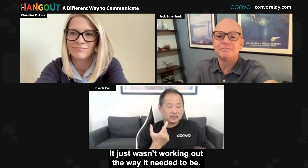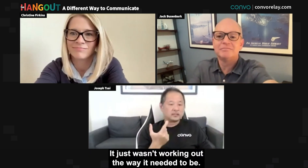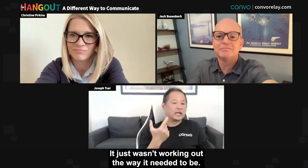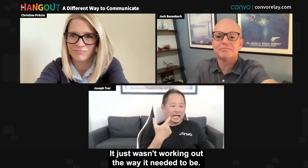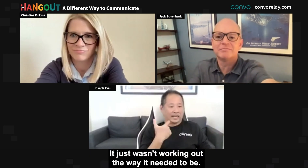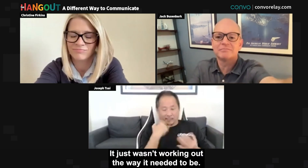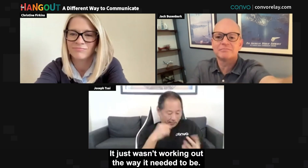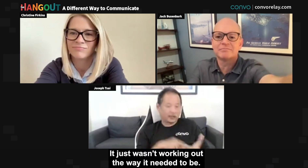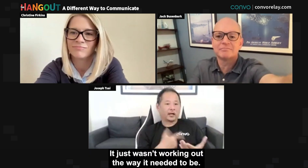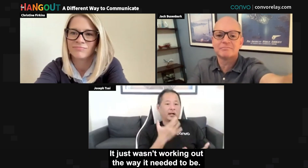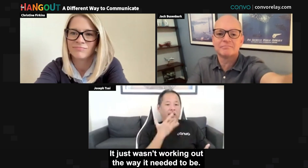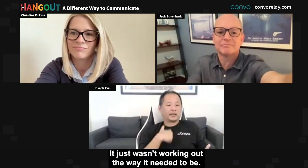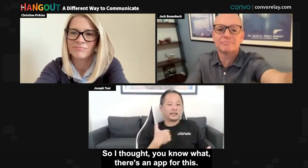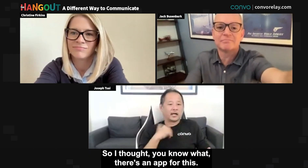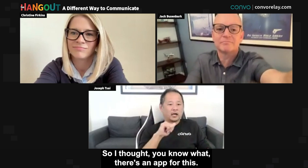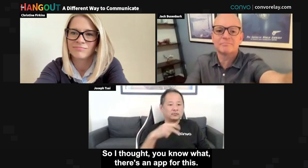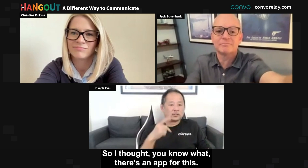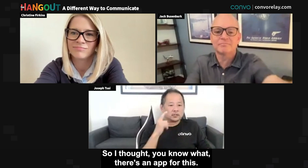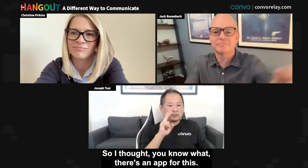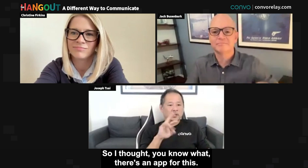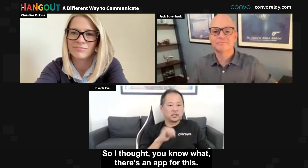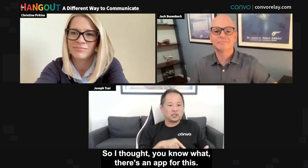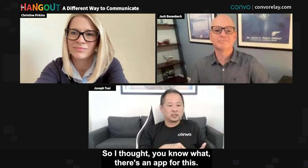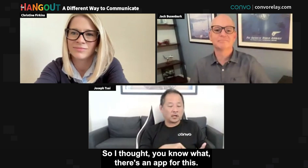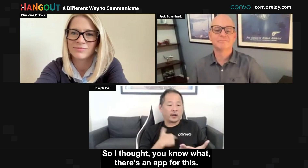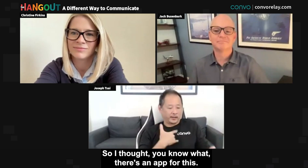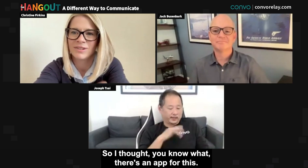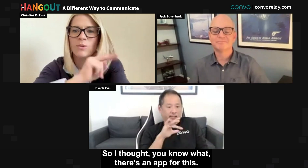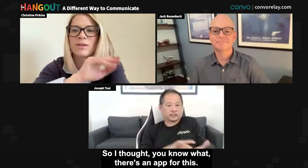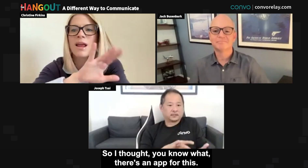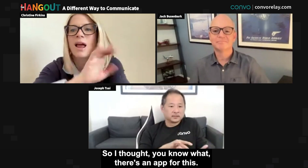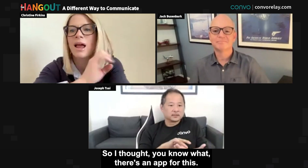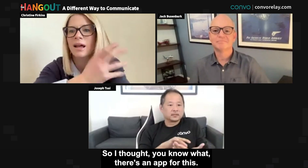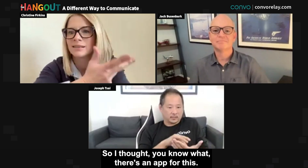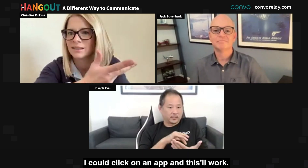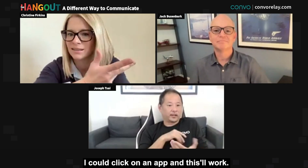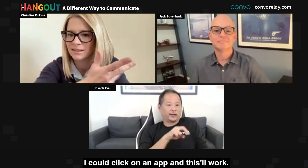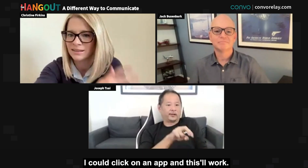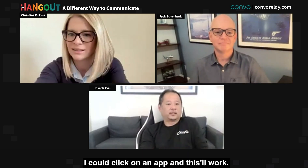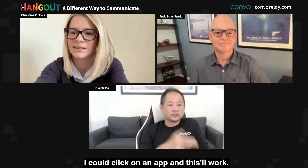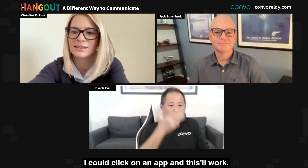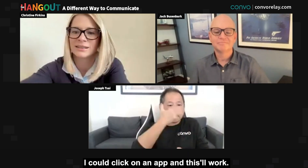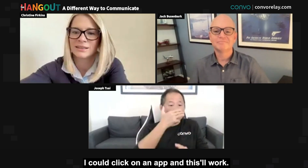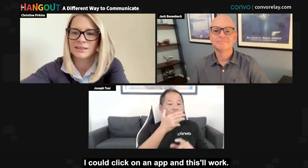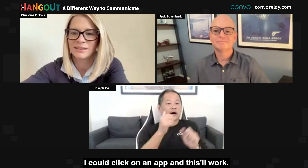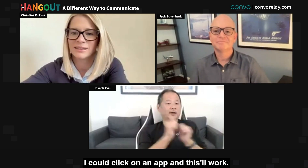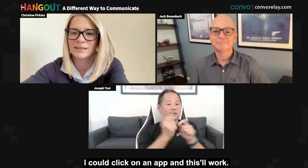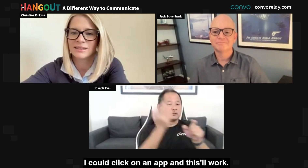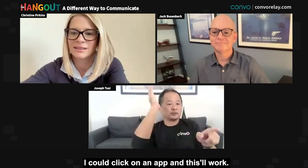out the way it needed to be. So I thought, you know what? There's an app for this. I can click on an app and this will work.